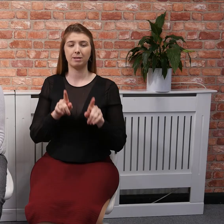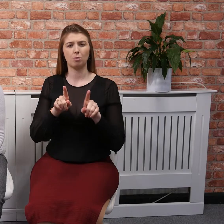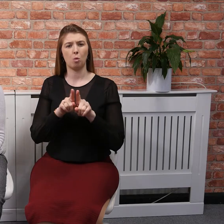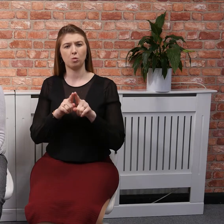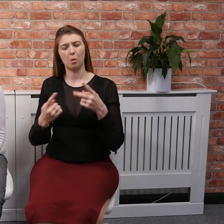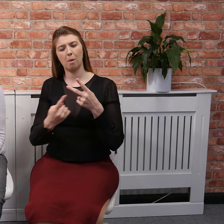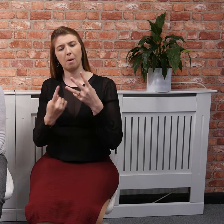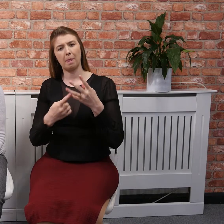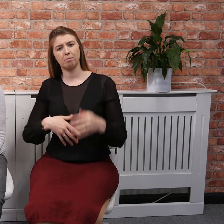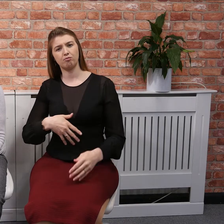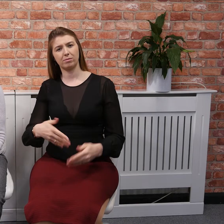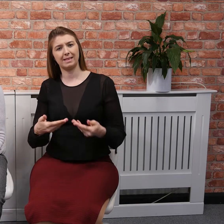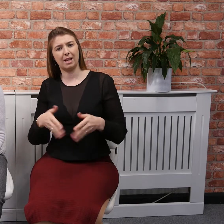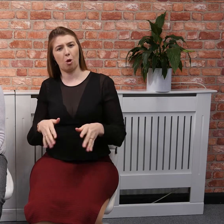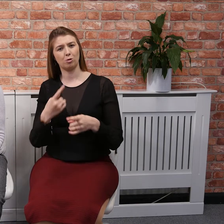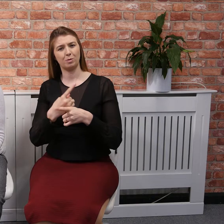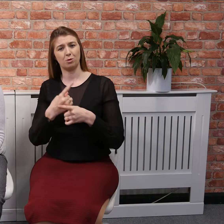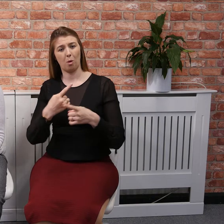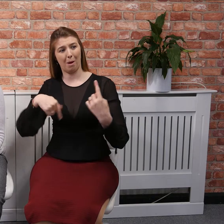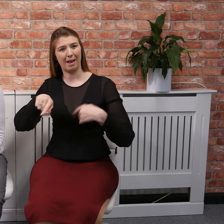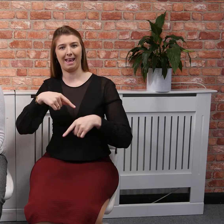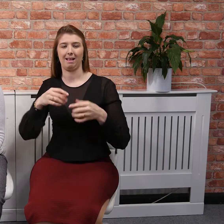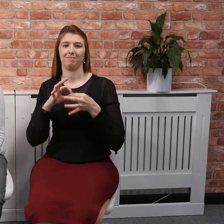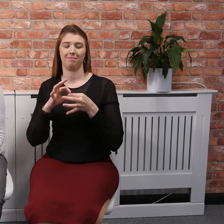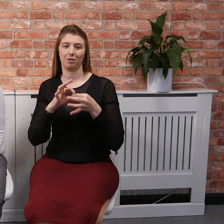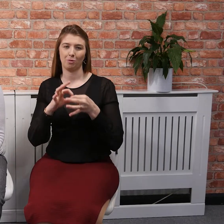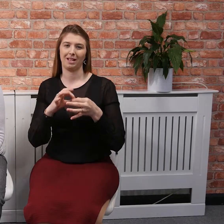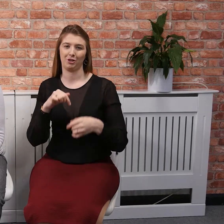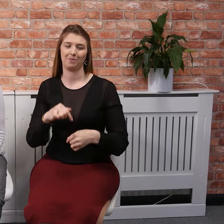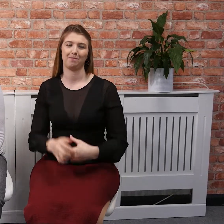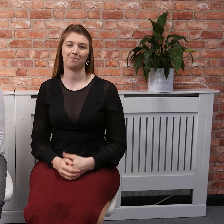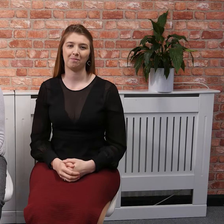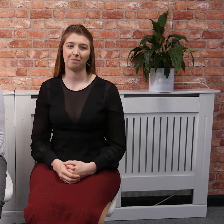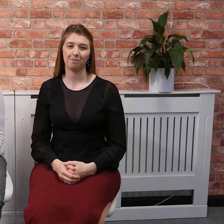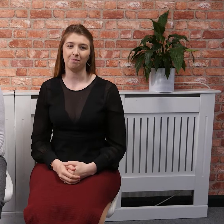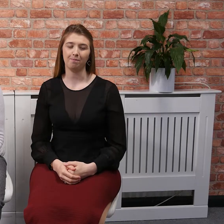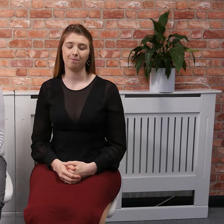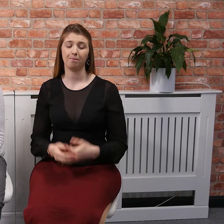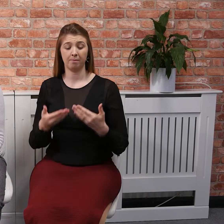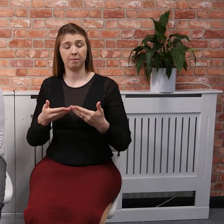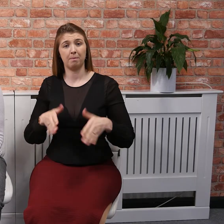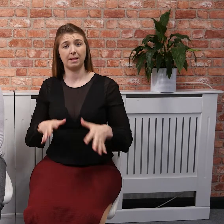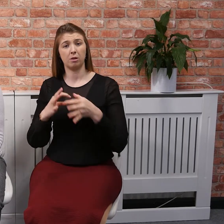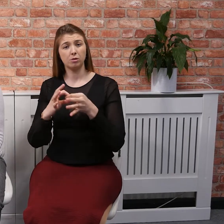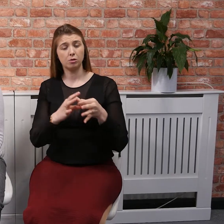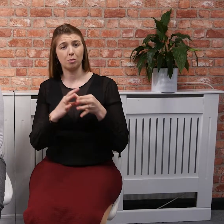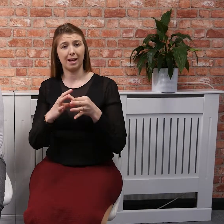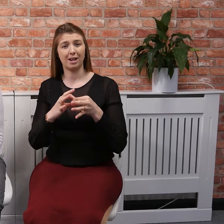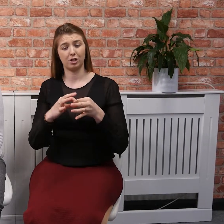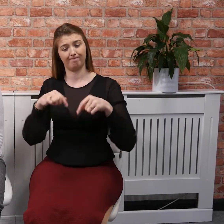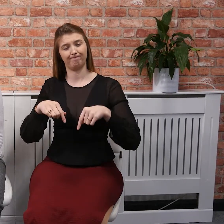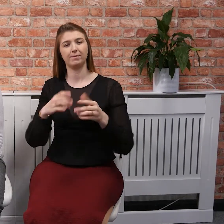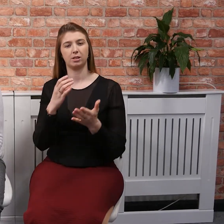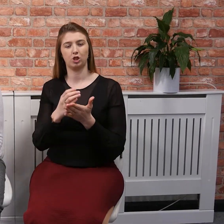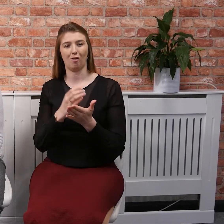loss that we talk about in our organisation. The Miscarriage Association is a charity, and we